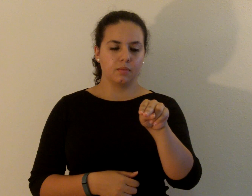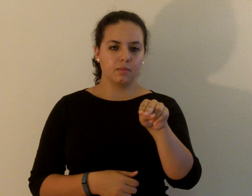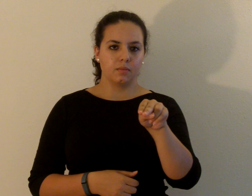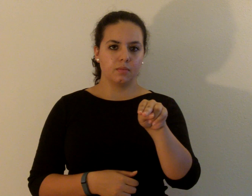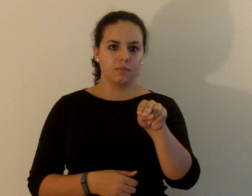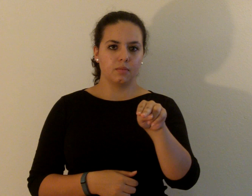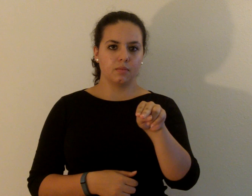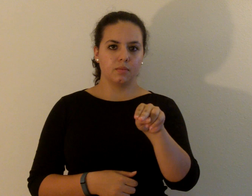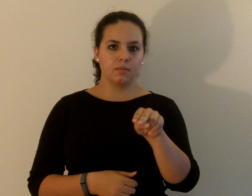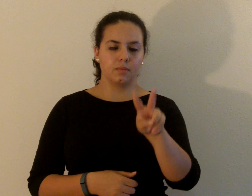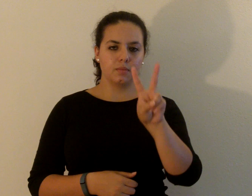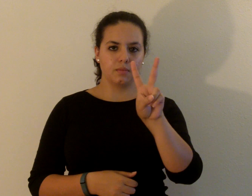V,